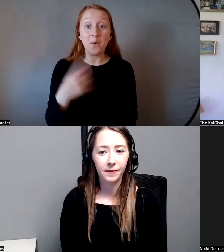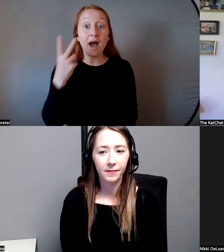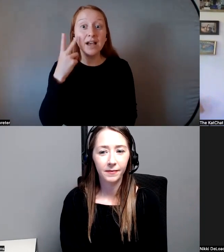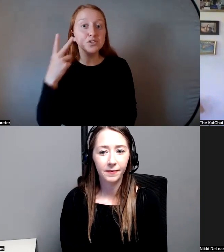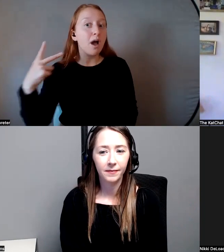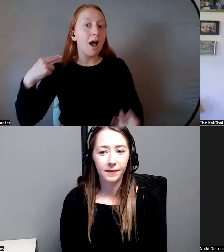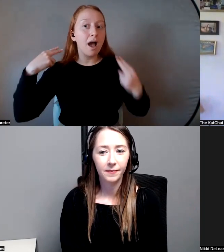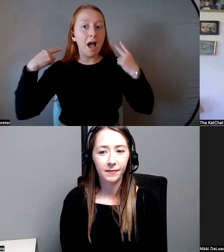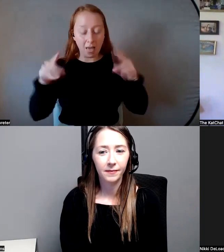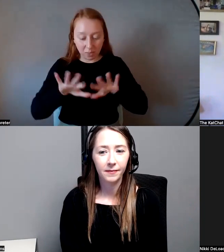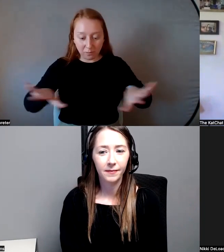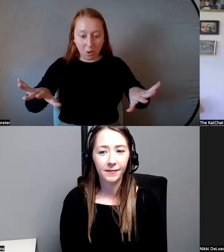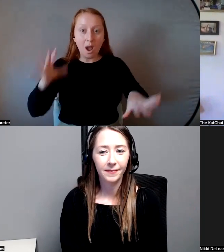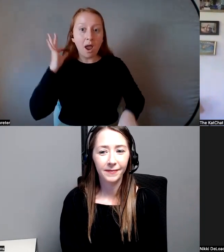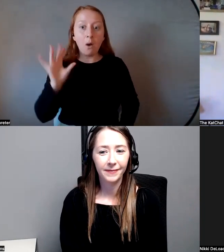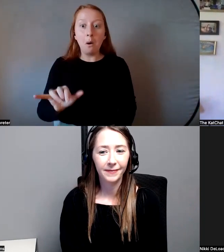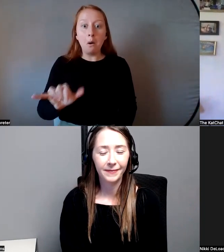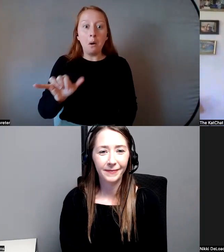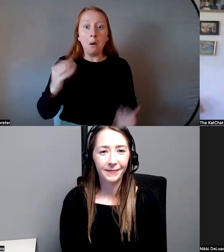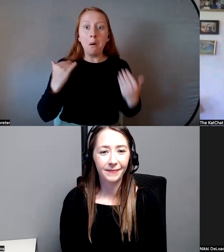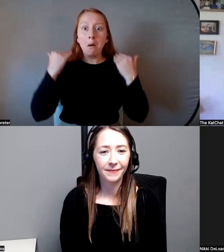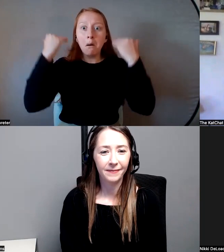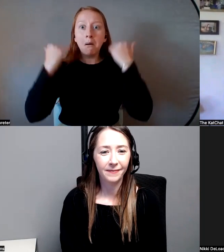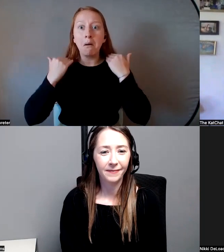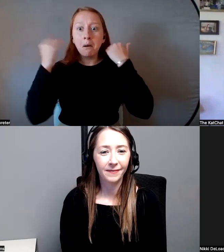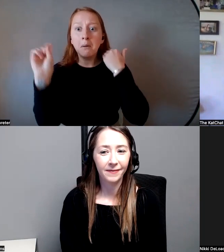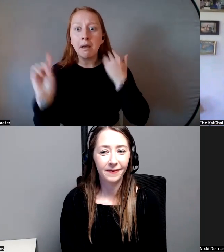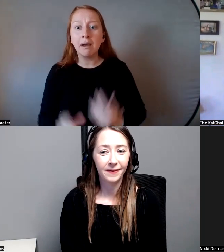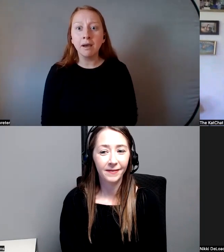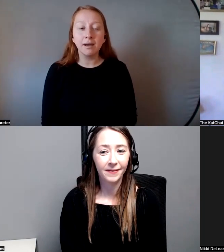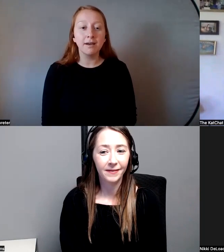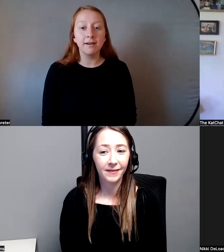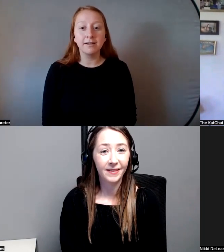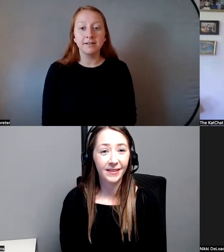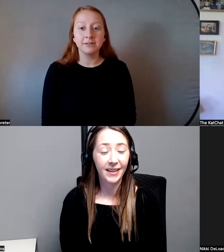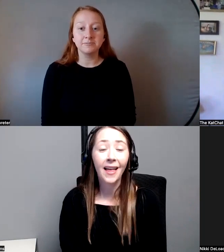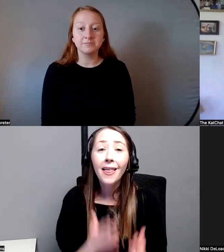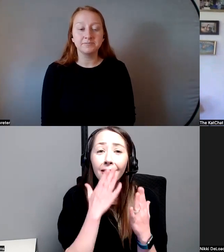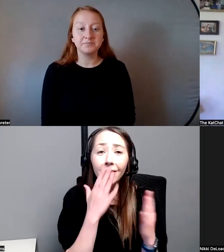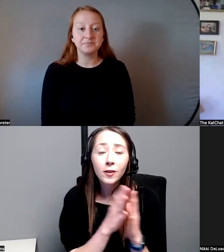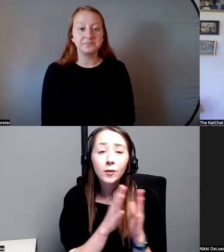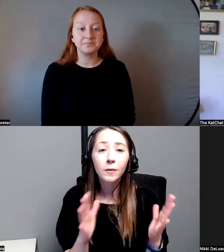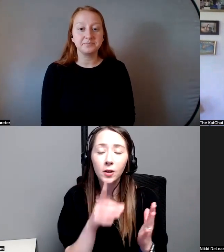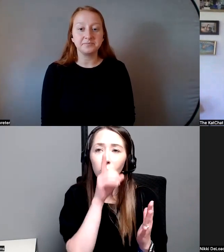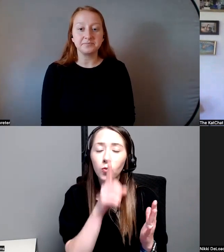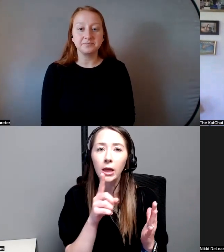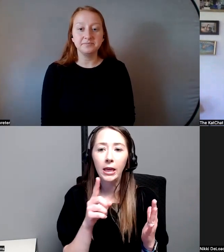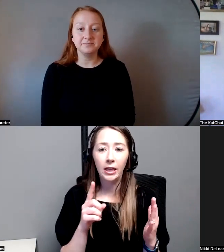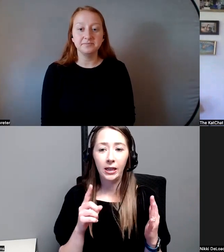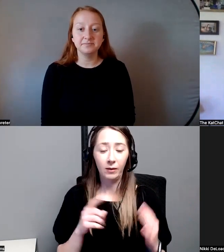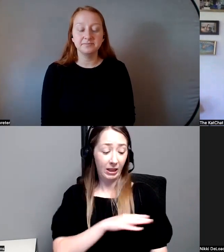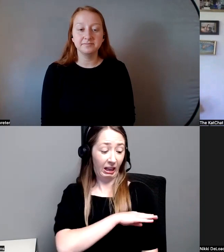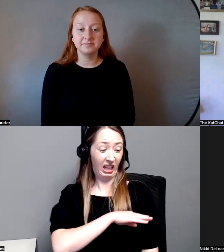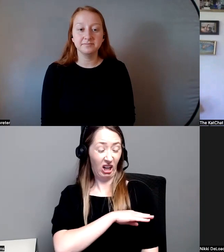no, how should the Nikki go? Absolutely love it. 10, thank you so much. I mean, it was down to